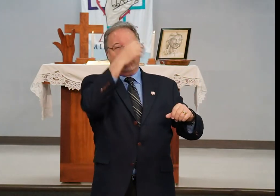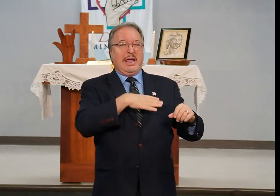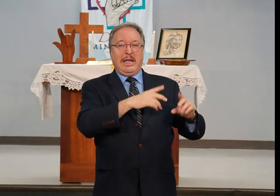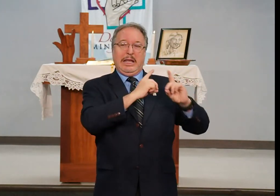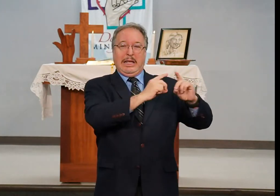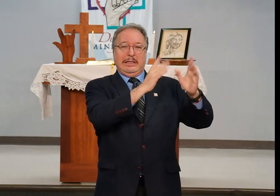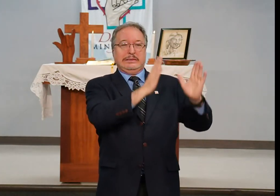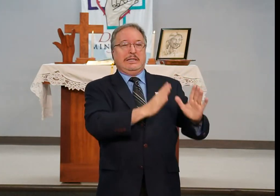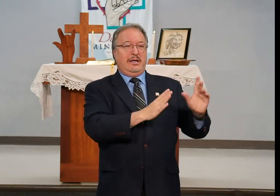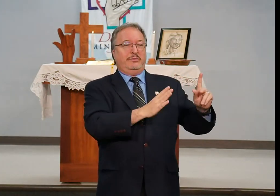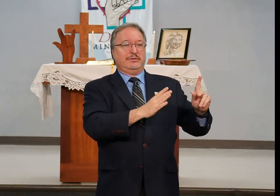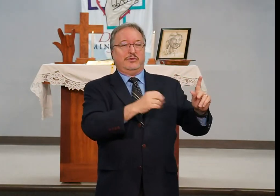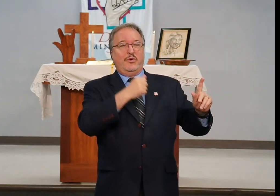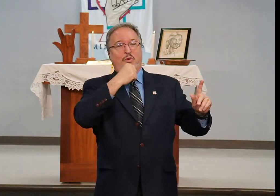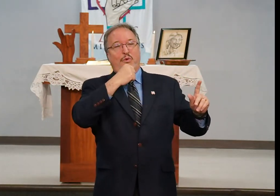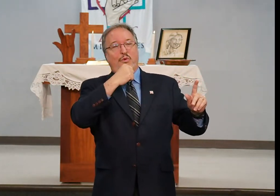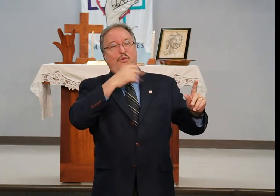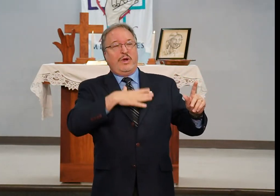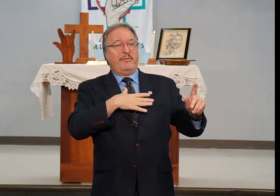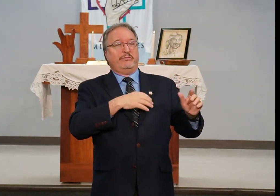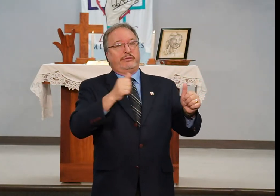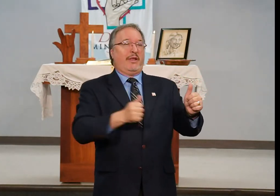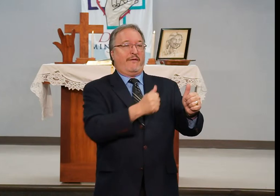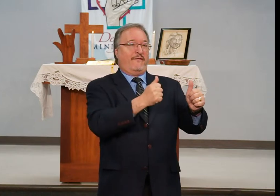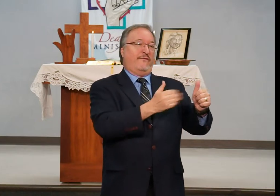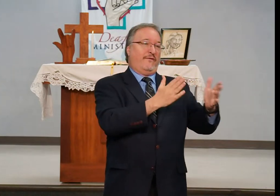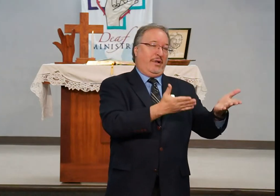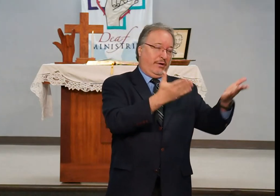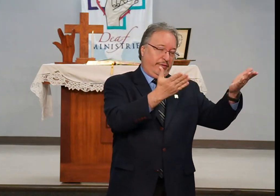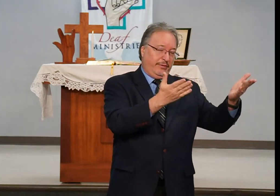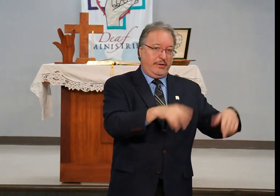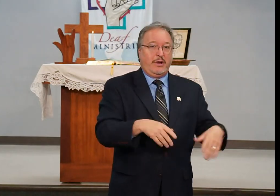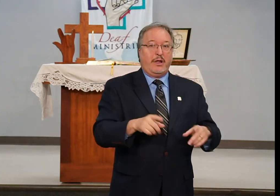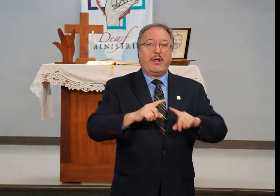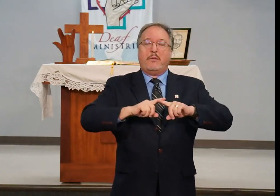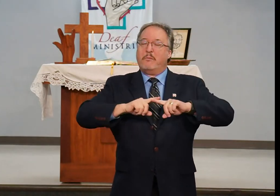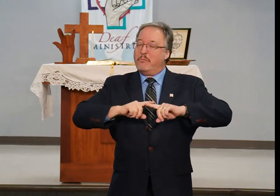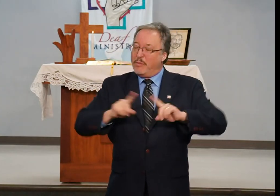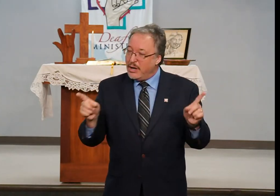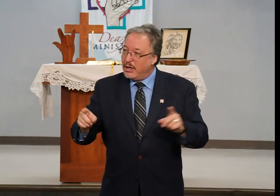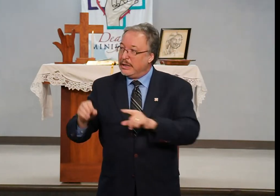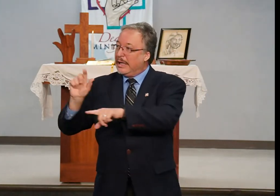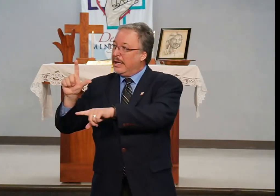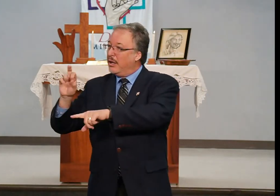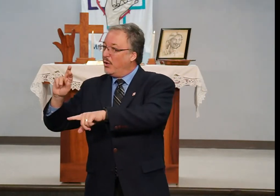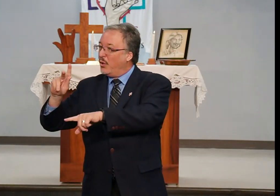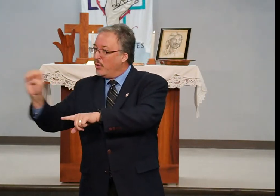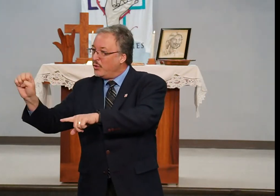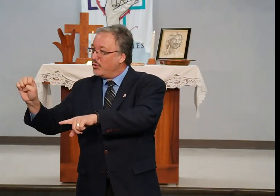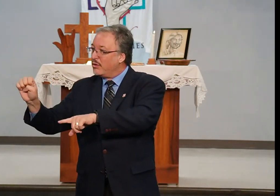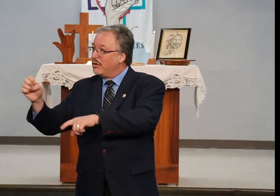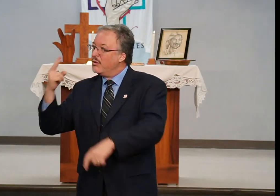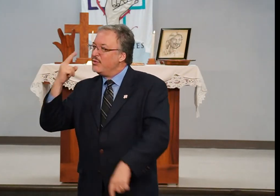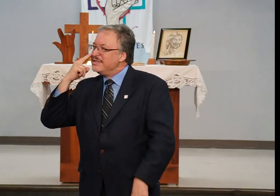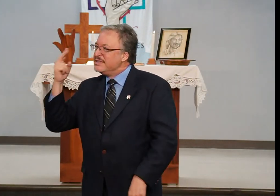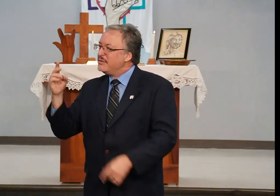Now, Mark was a disciple, and it may appear that the women were just kind of tagging